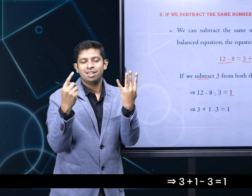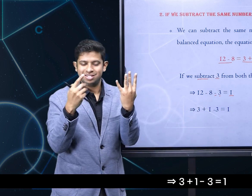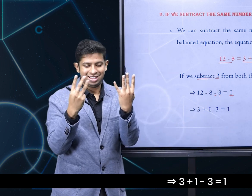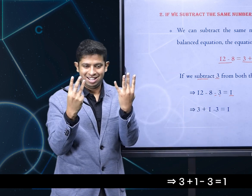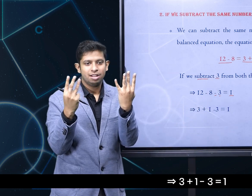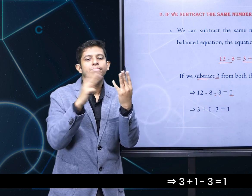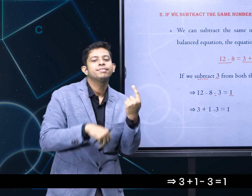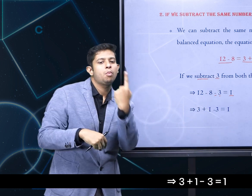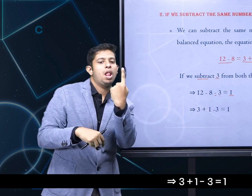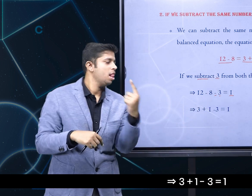1.